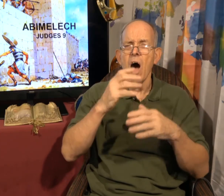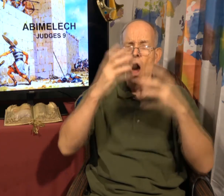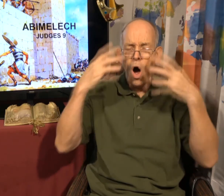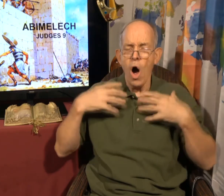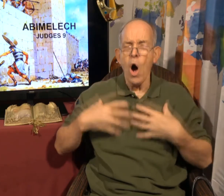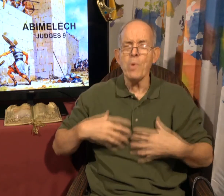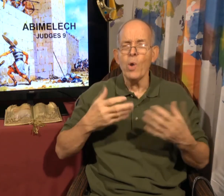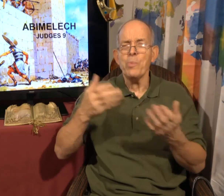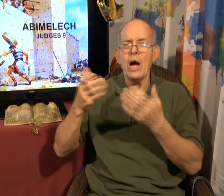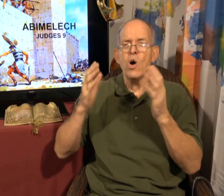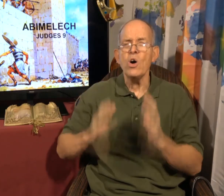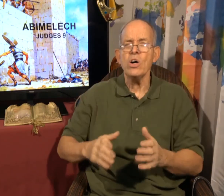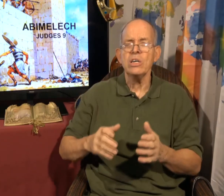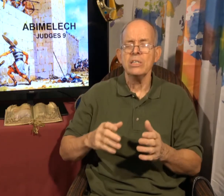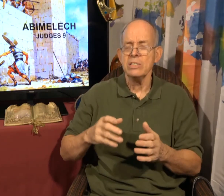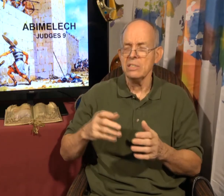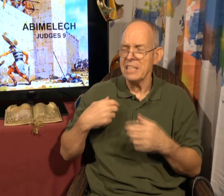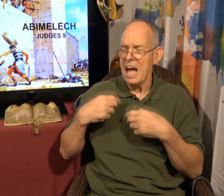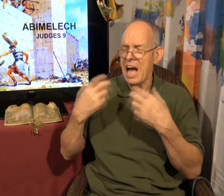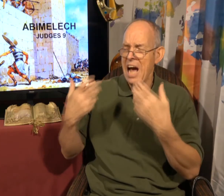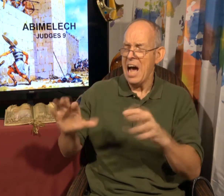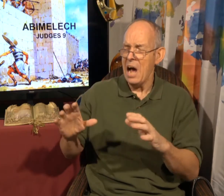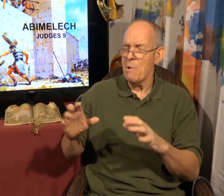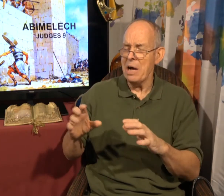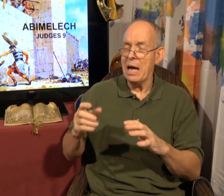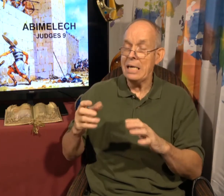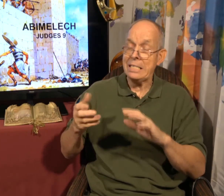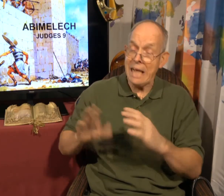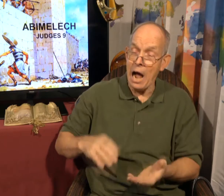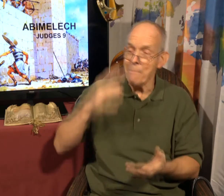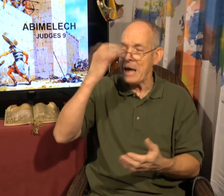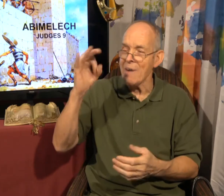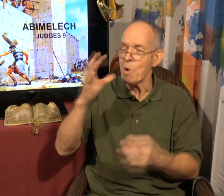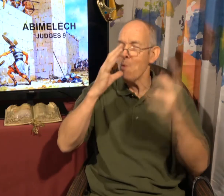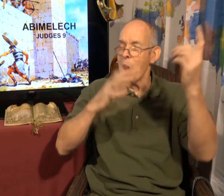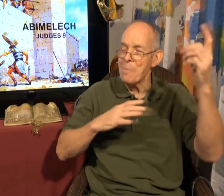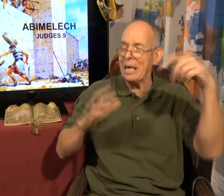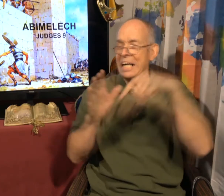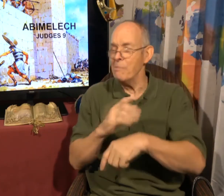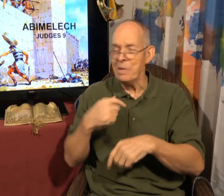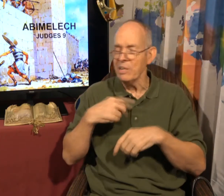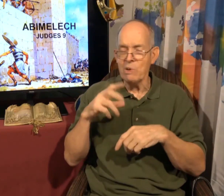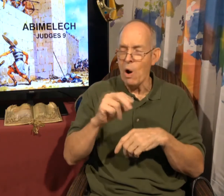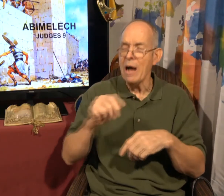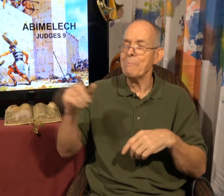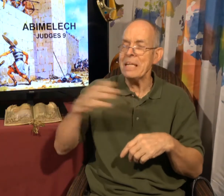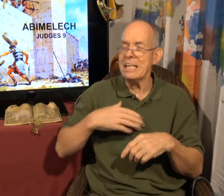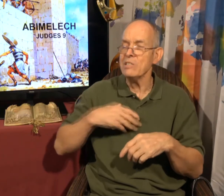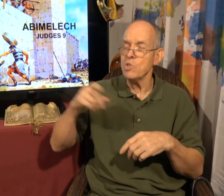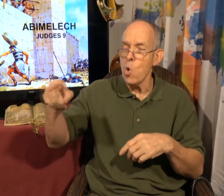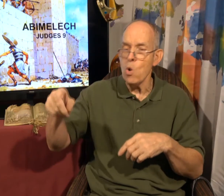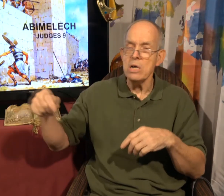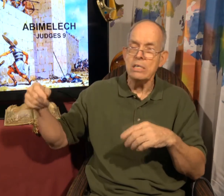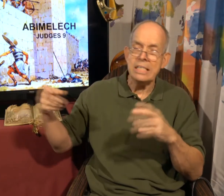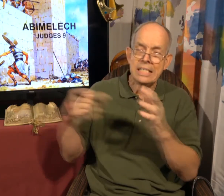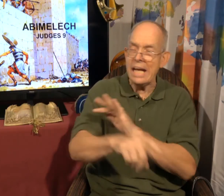Oh, not that damn that was. That is all but better. I